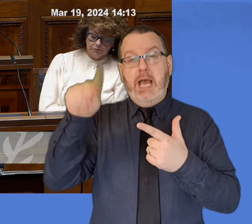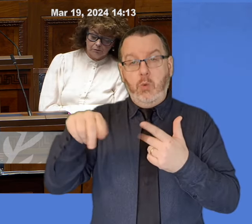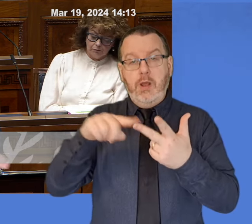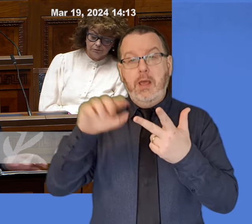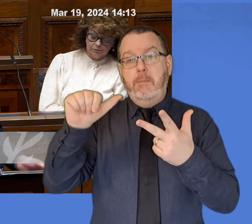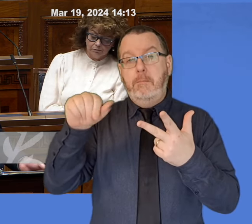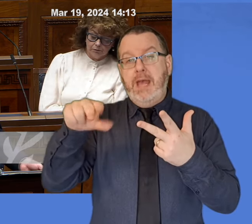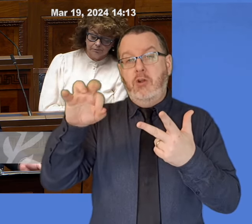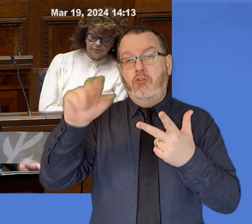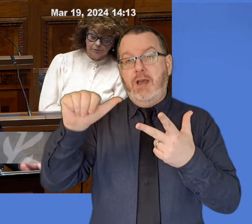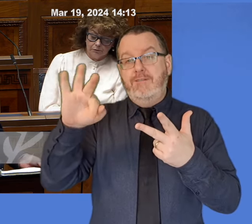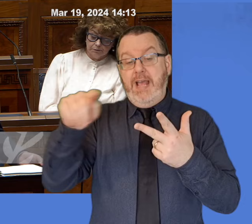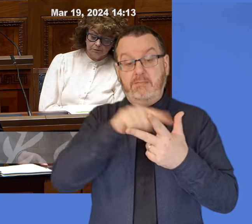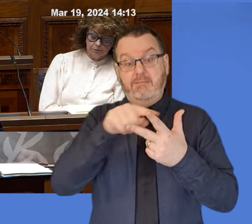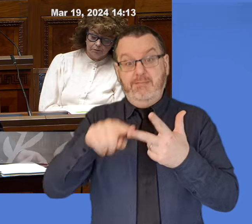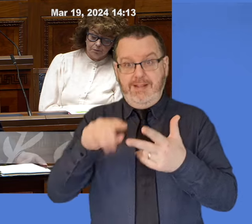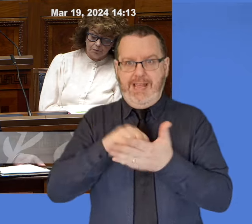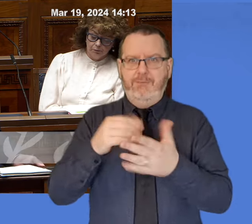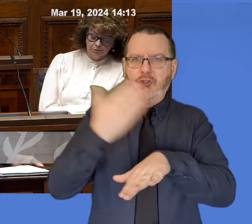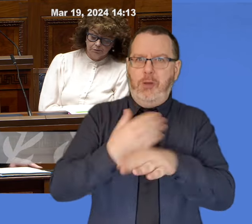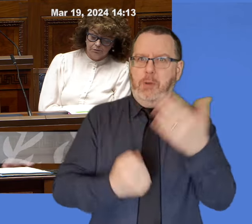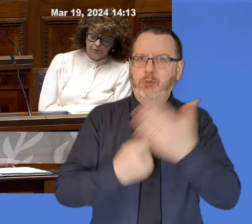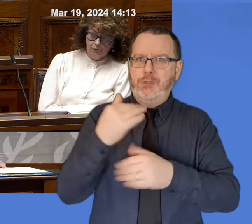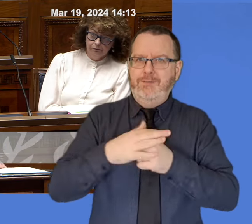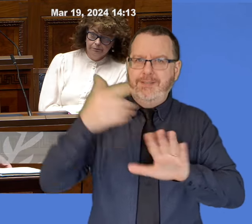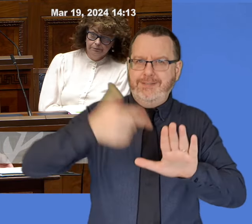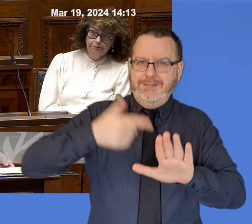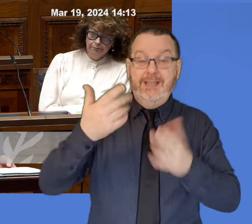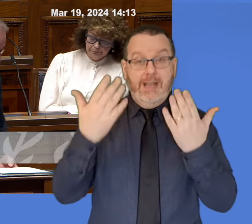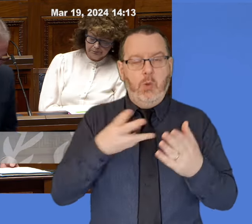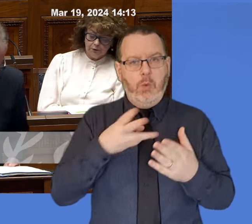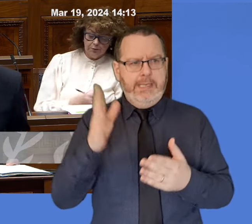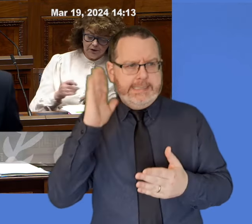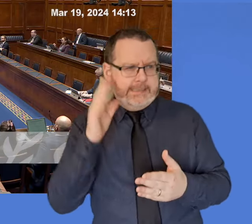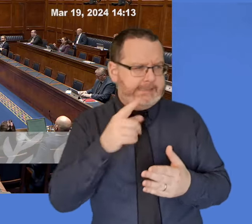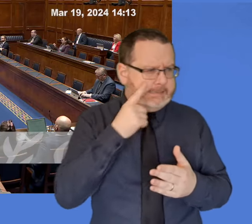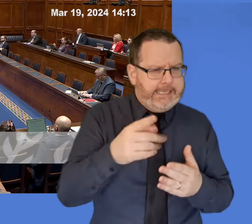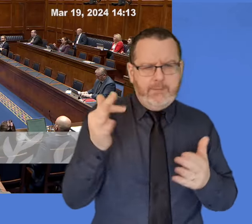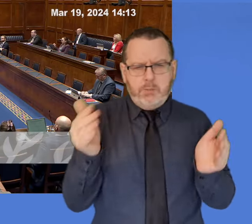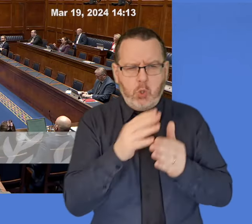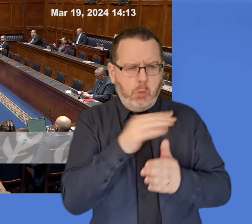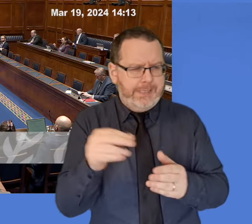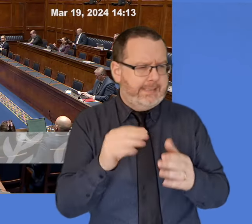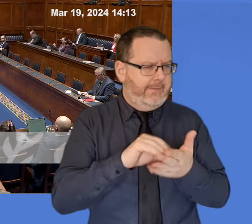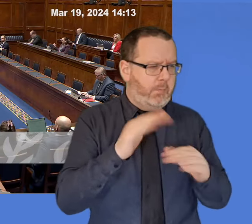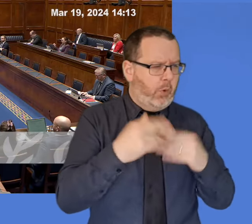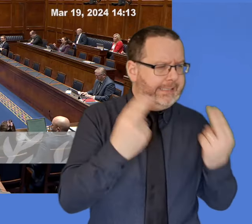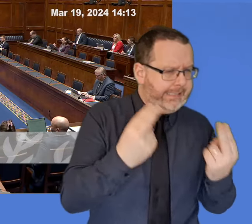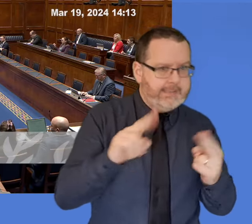to identify suitable collaborative proposals to meet the skills need of smaller companies in all sectors. Declan Kearney.